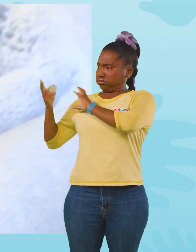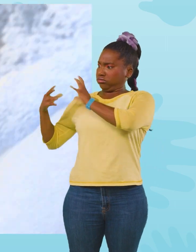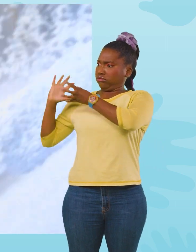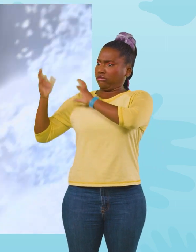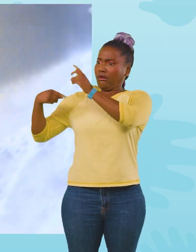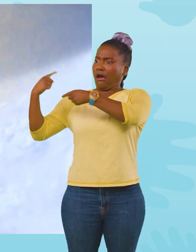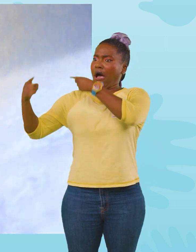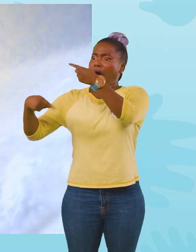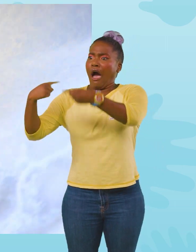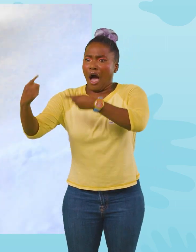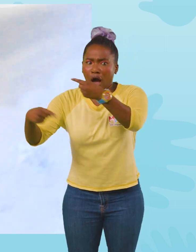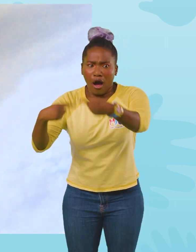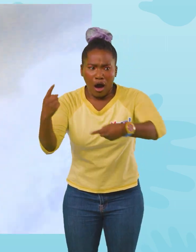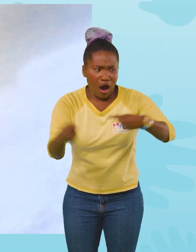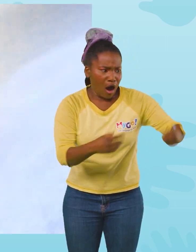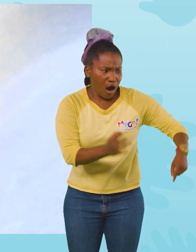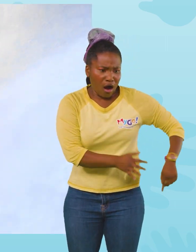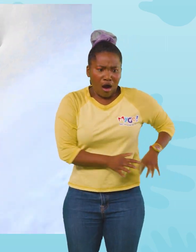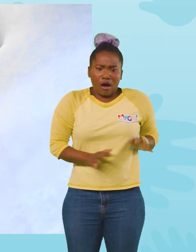Whoa!